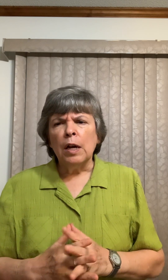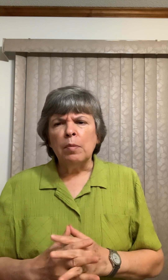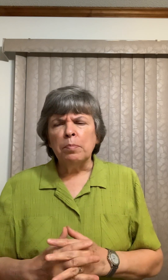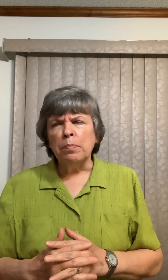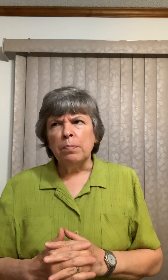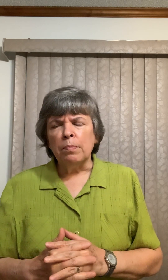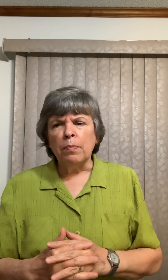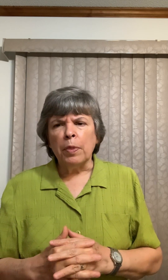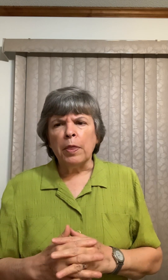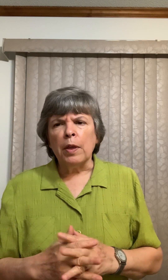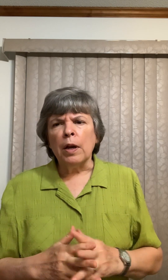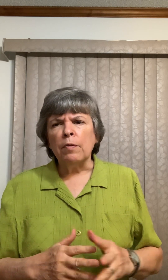I'm